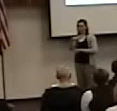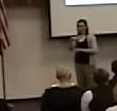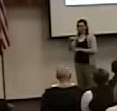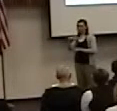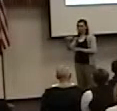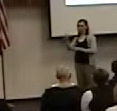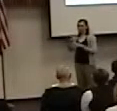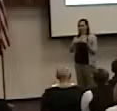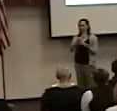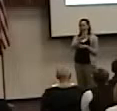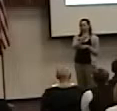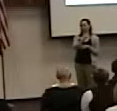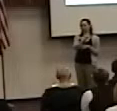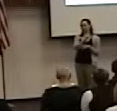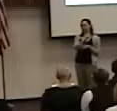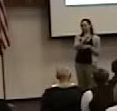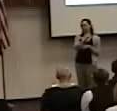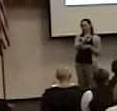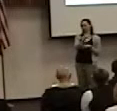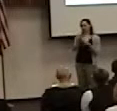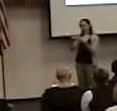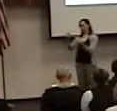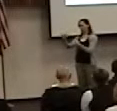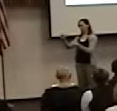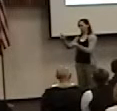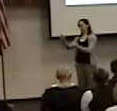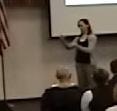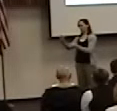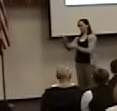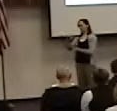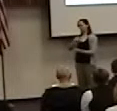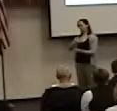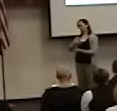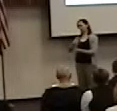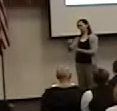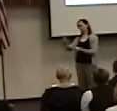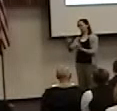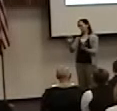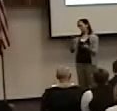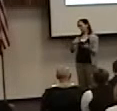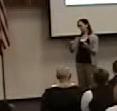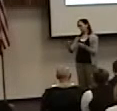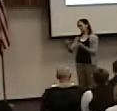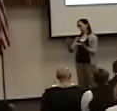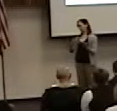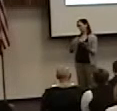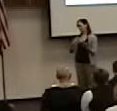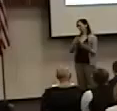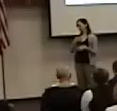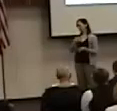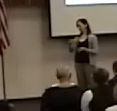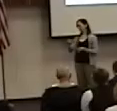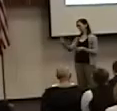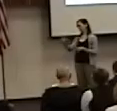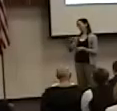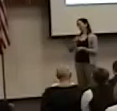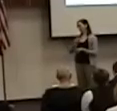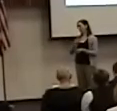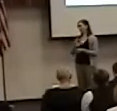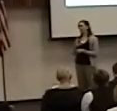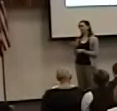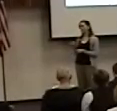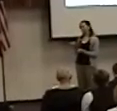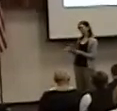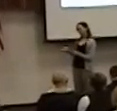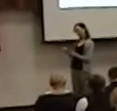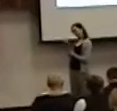to Haran is totally uneventful because it's not even mentioned. He understands that whatever he does will